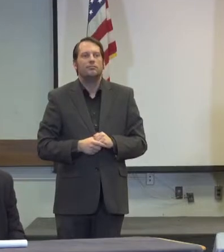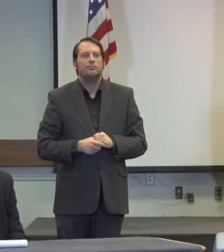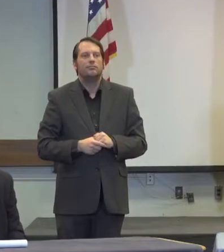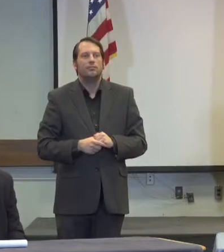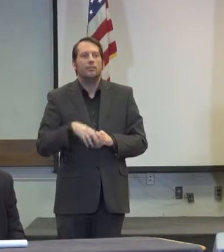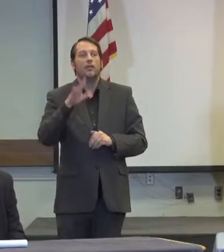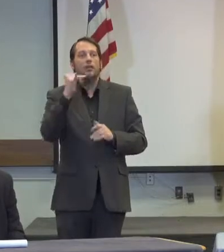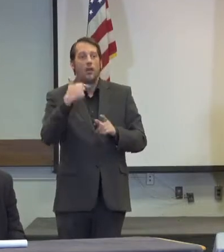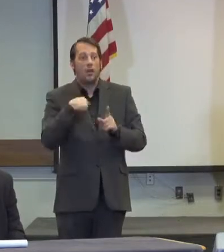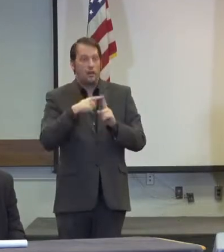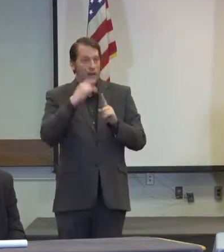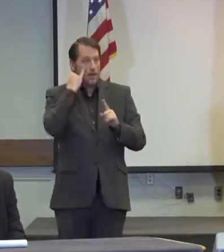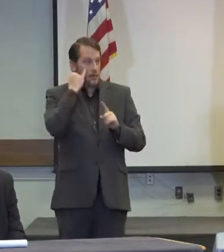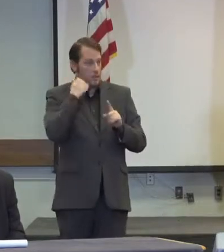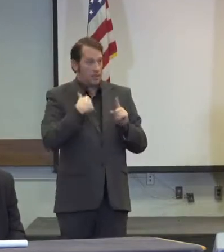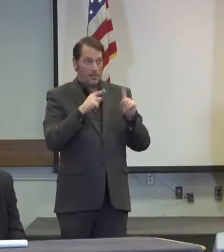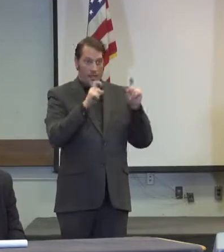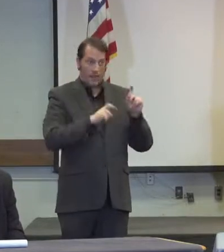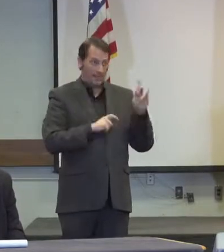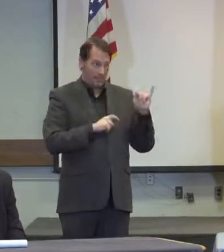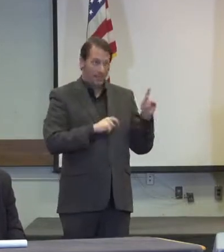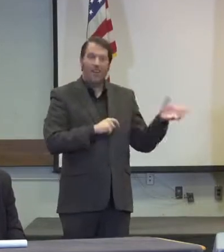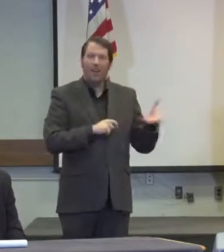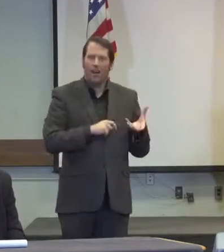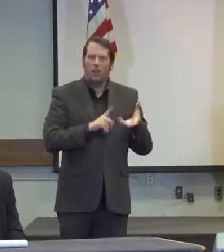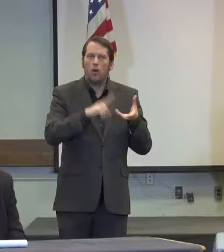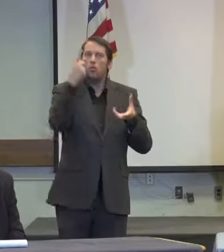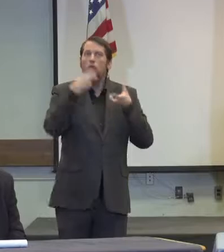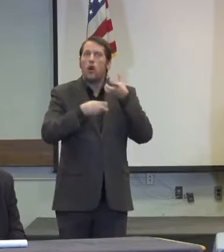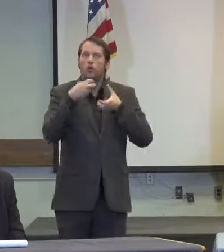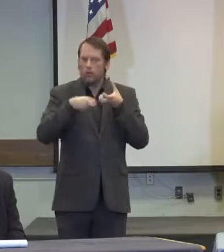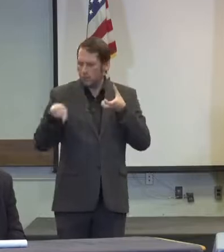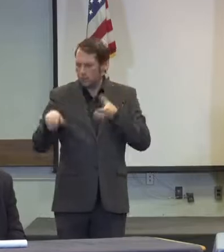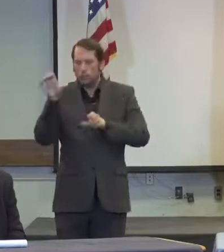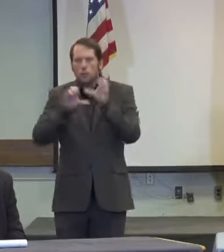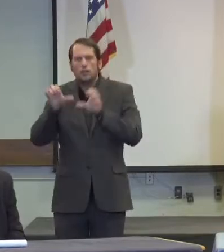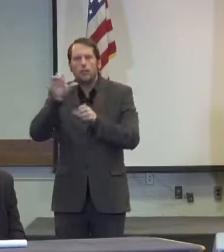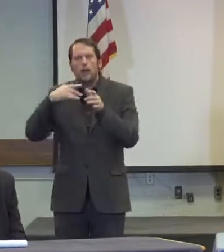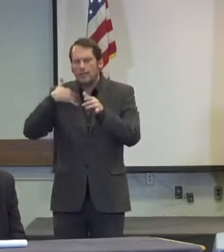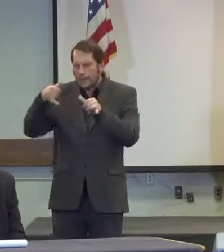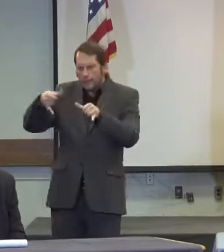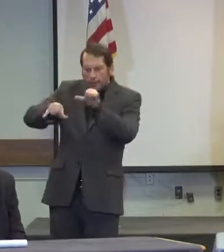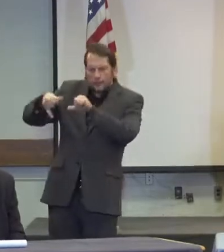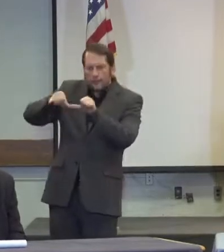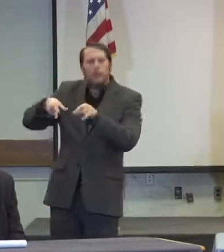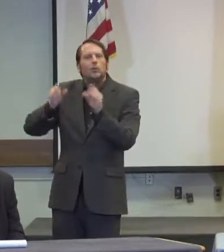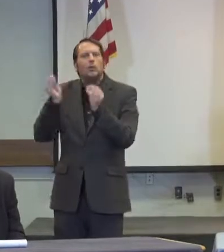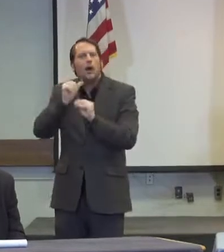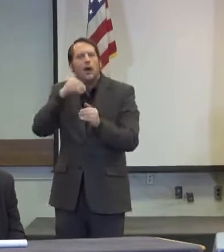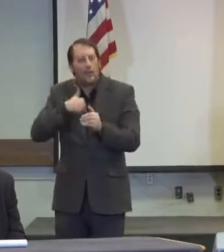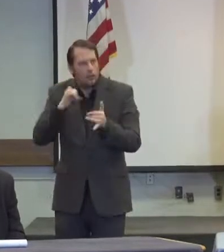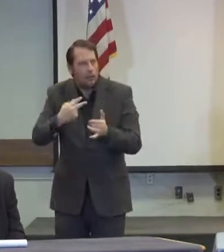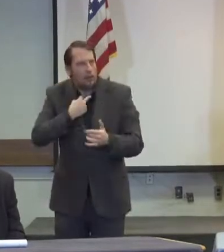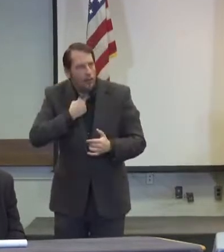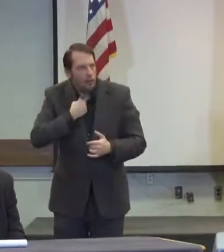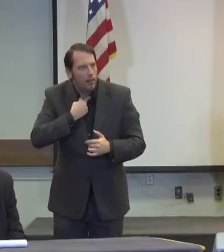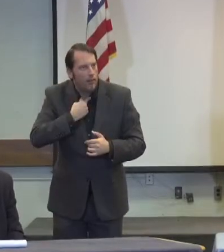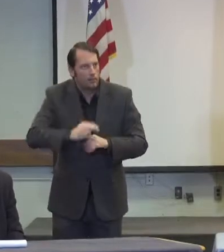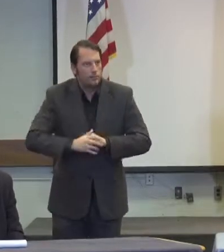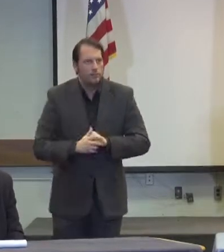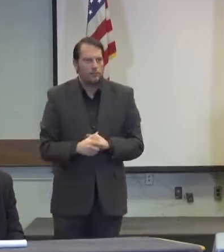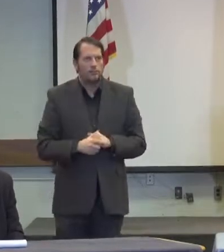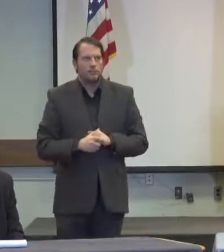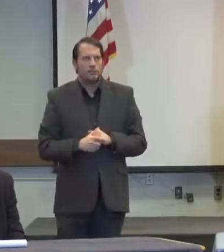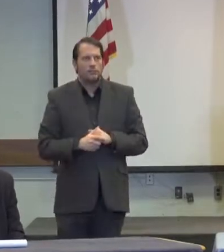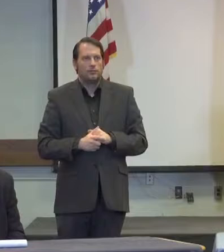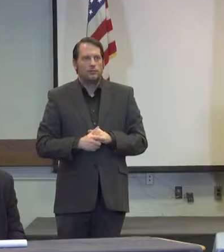of supply. And this isn't a phenomenon here. This is true in New York, on the West Coast, California, everywhere.